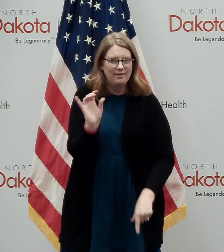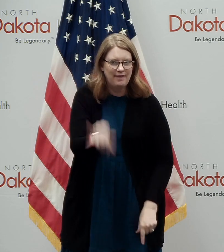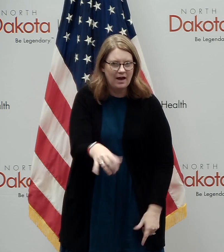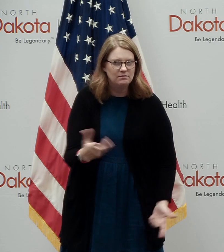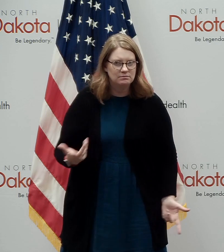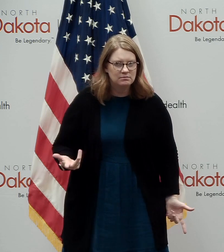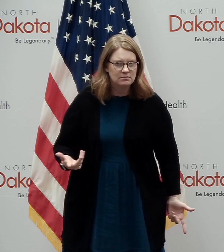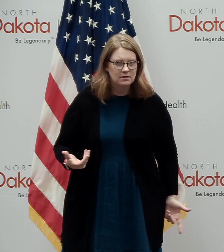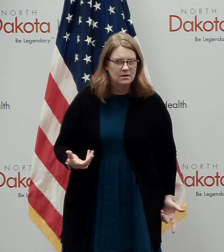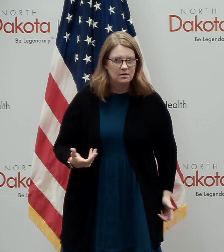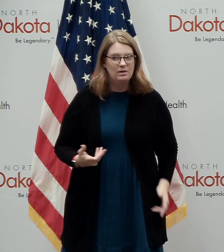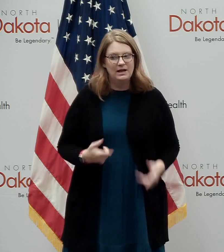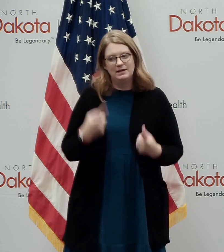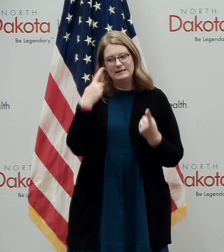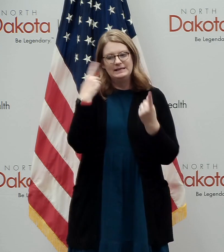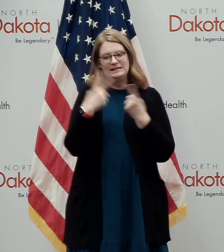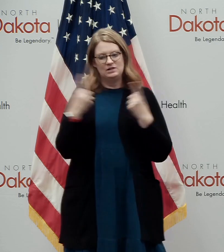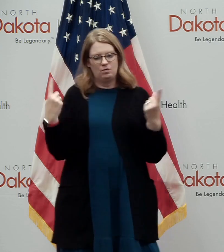certain that is